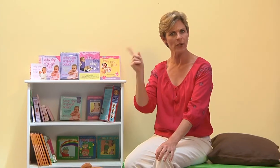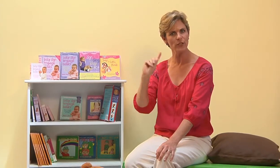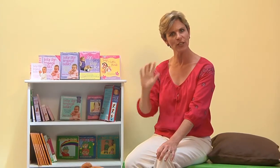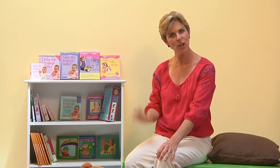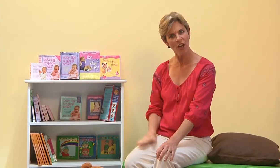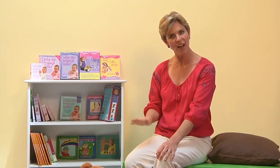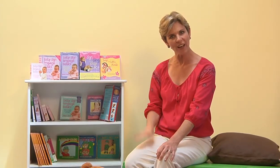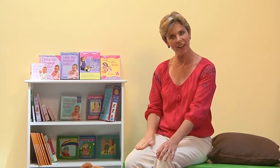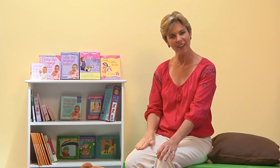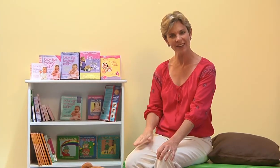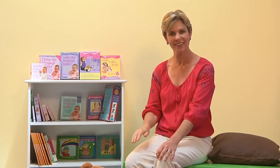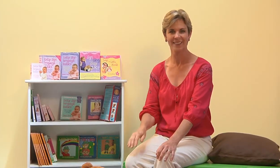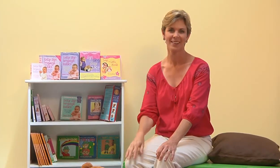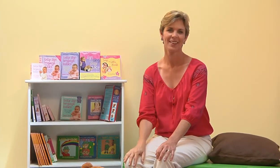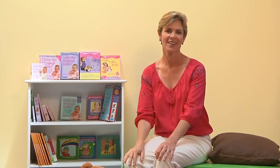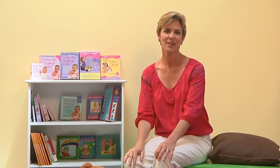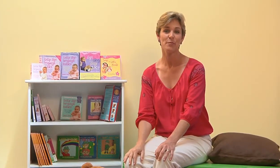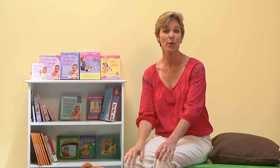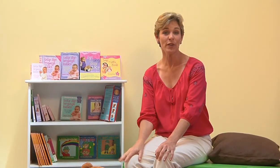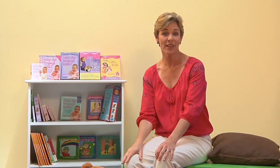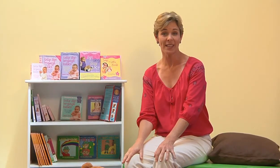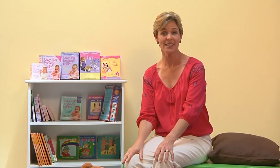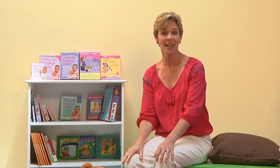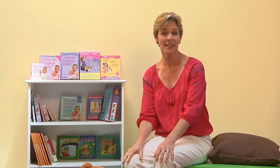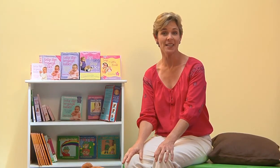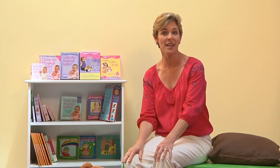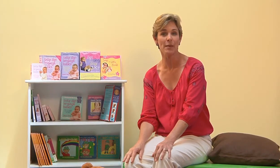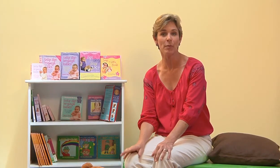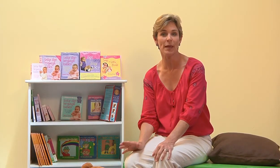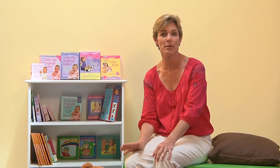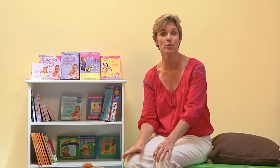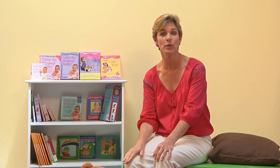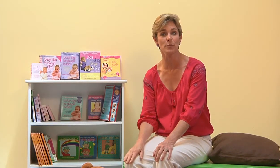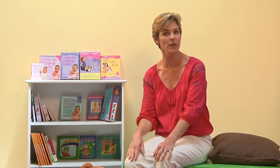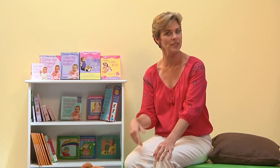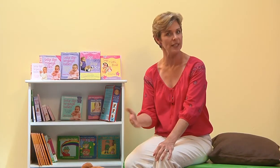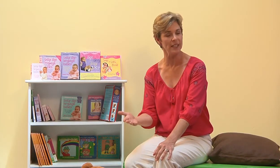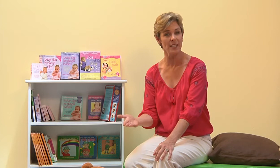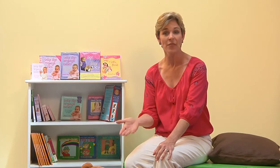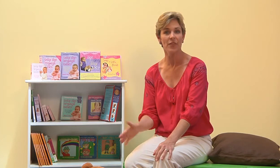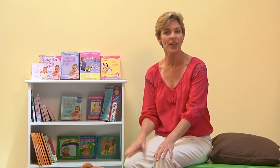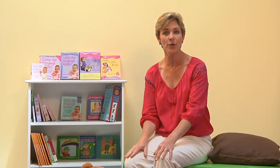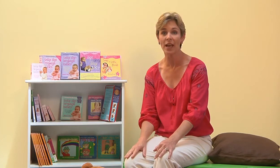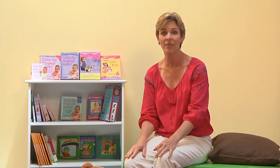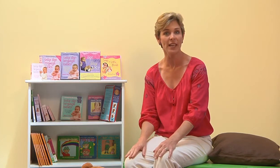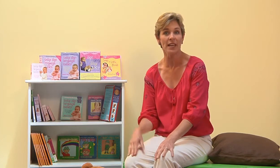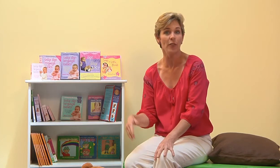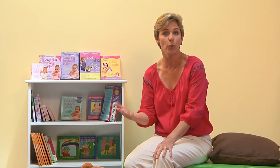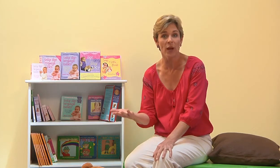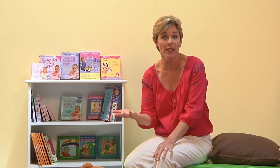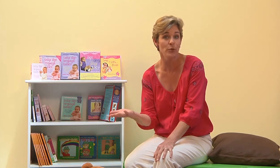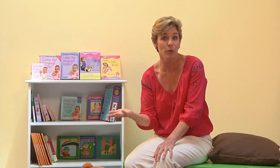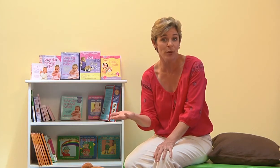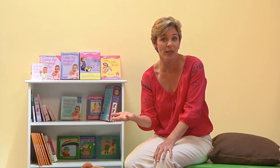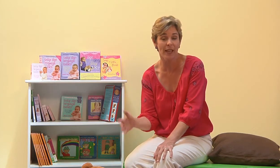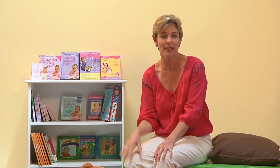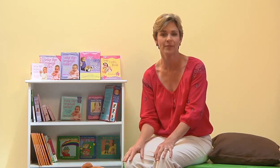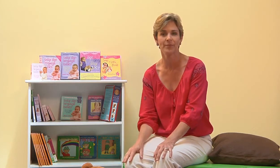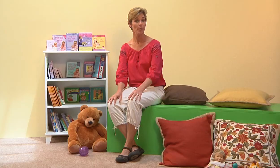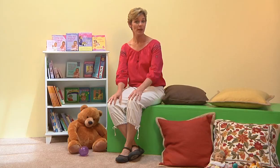the dog? Motivating signs enable babies to express things that they don't have any other way to communicate. By